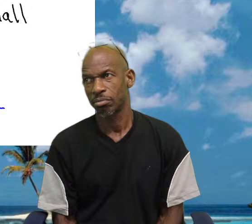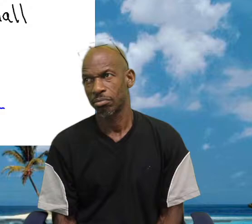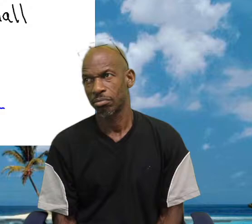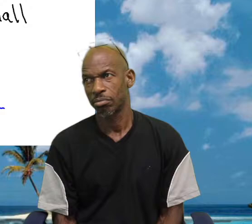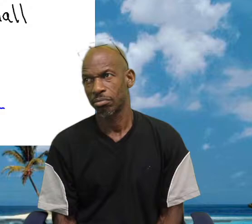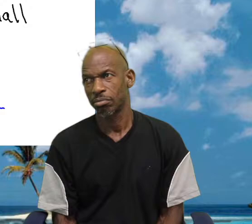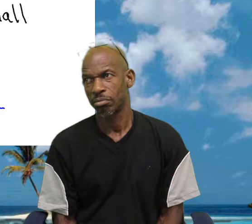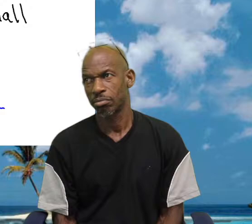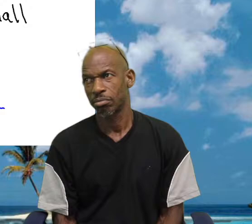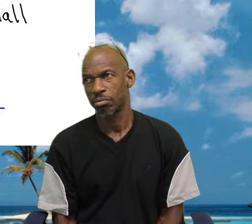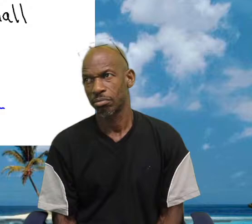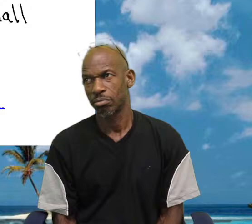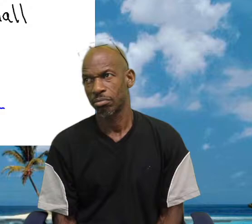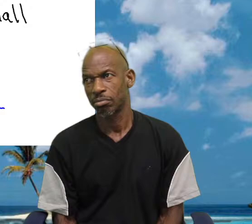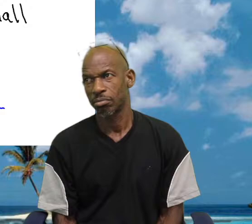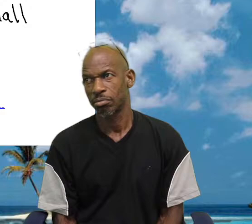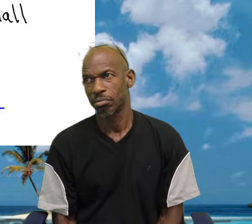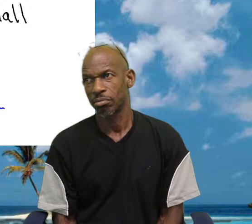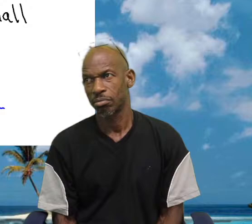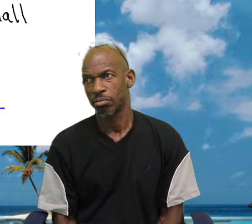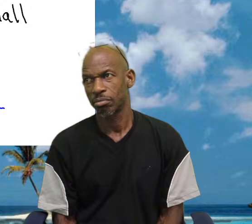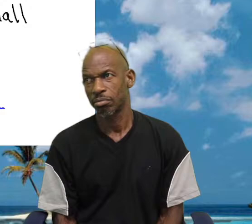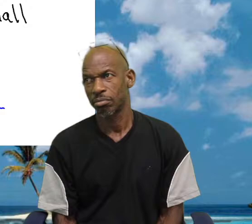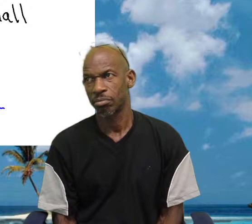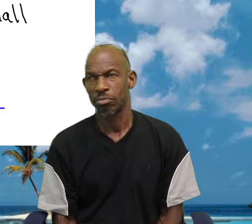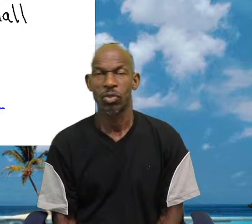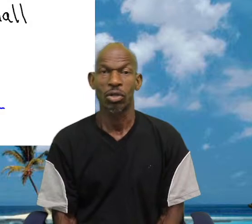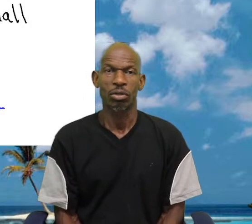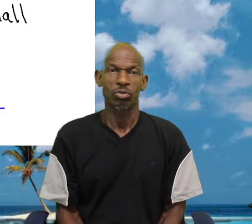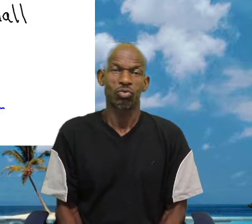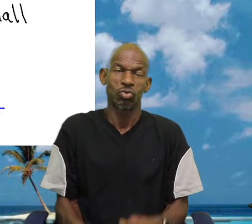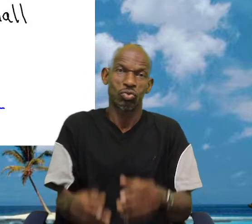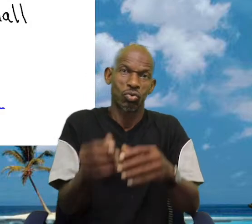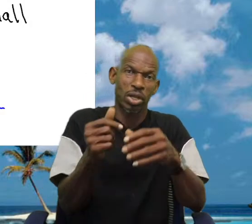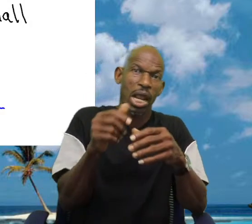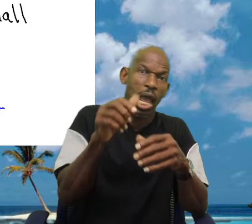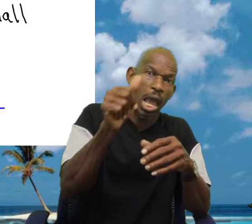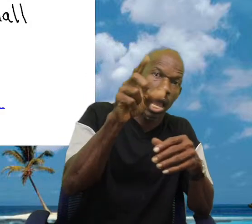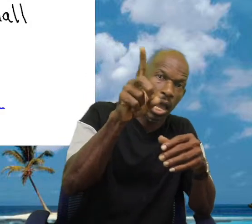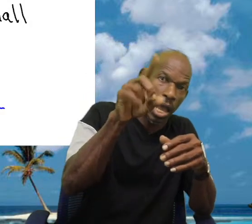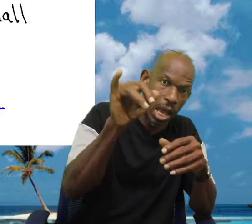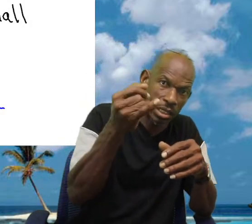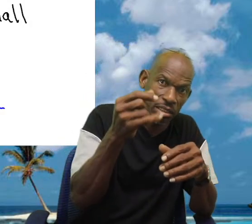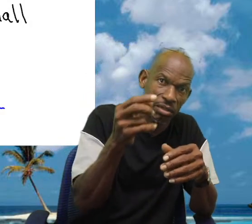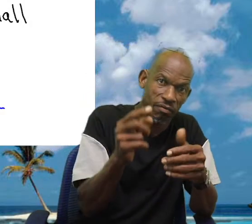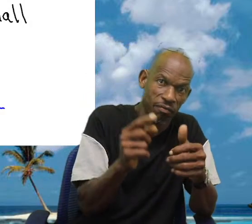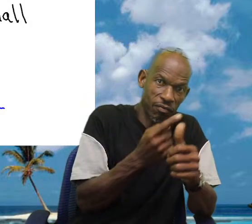put the noun. So this is the noun. I write an N for noun.